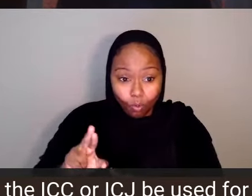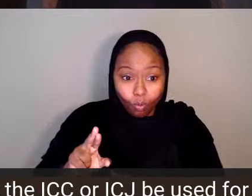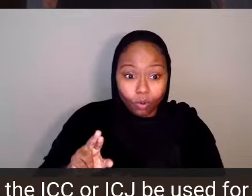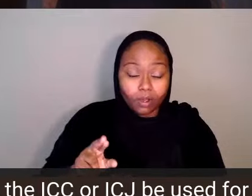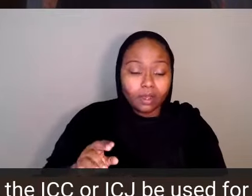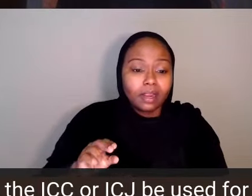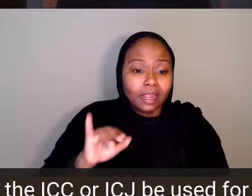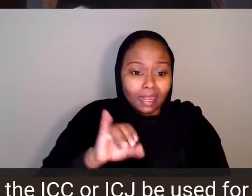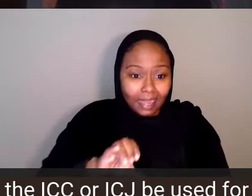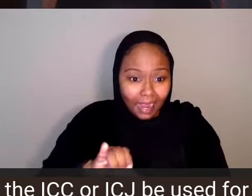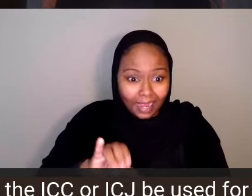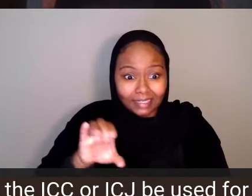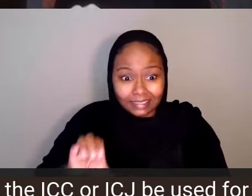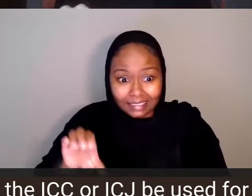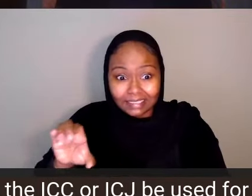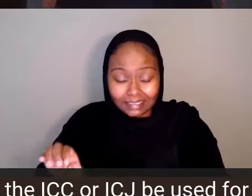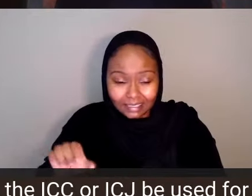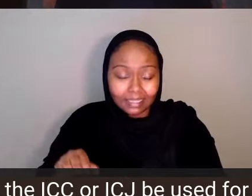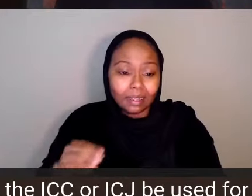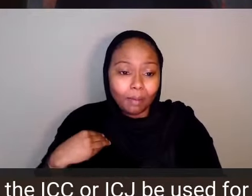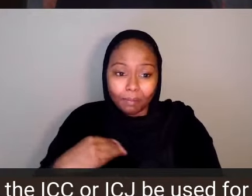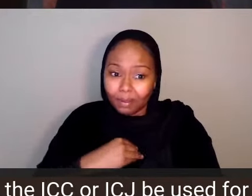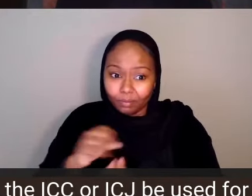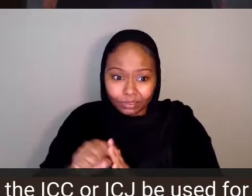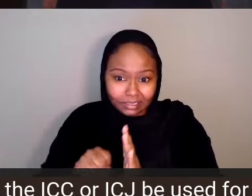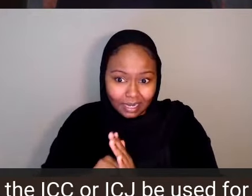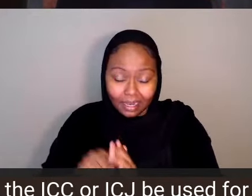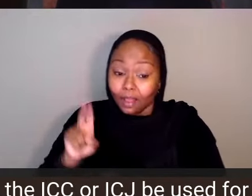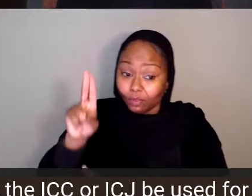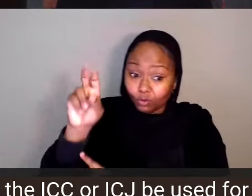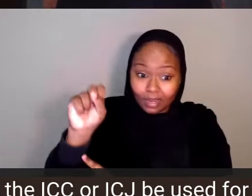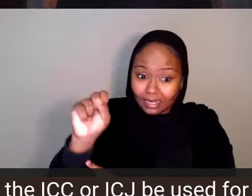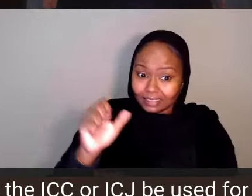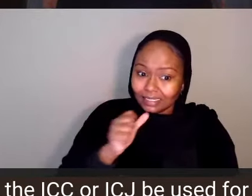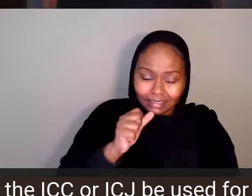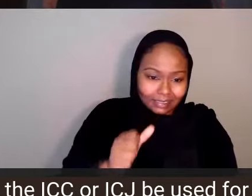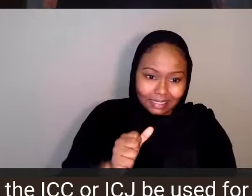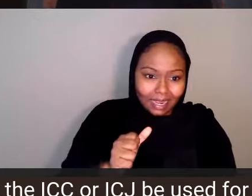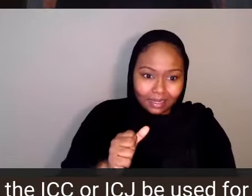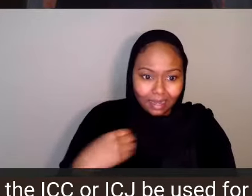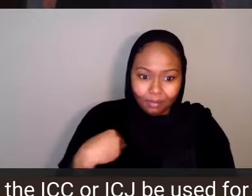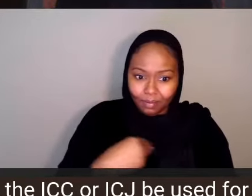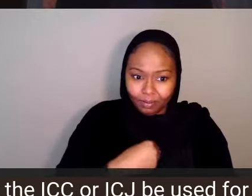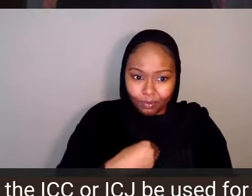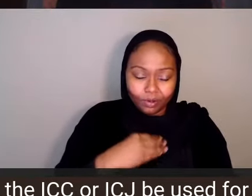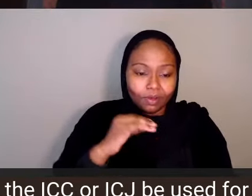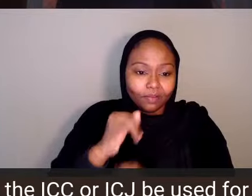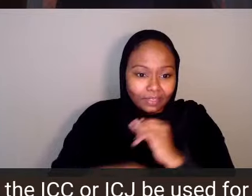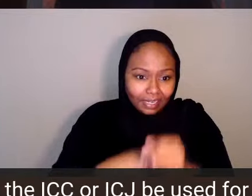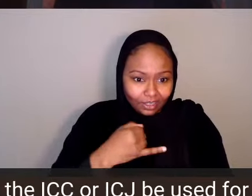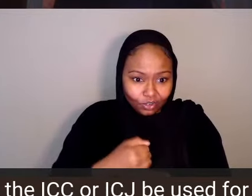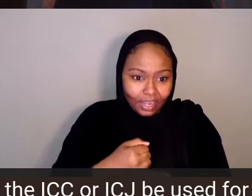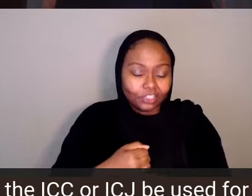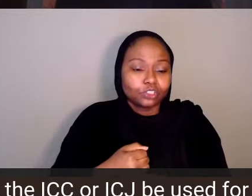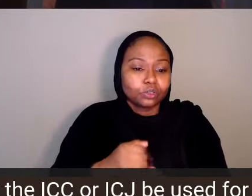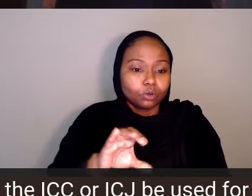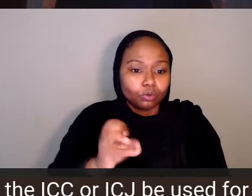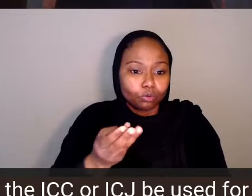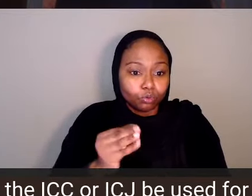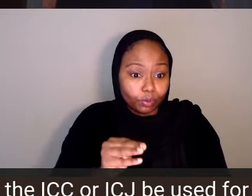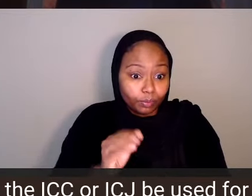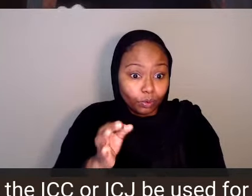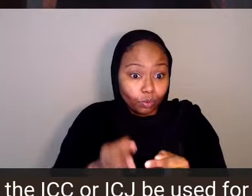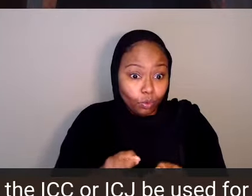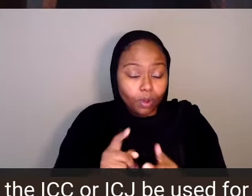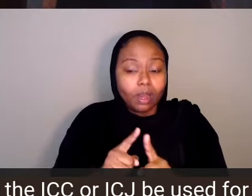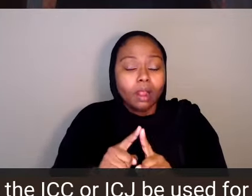ICC member state. The United States is not a member of the International Criminal Court, but in its so-called war on terror,